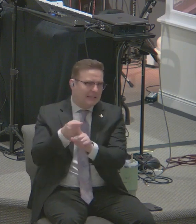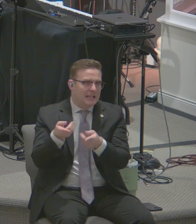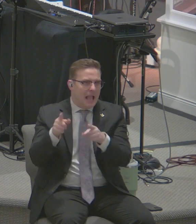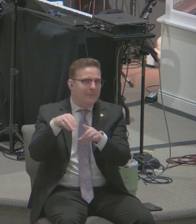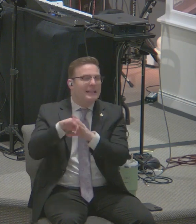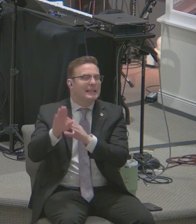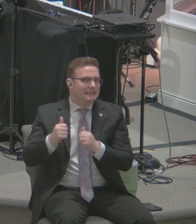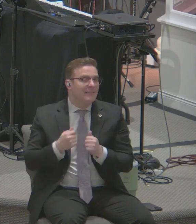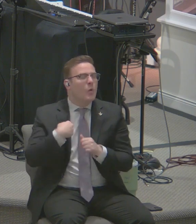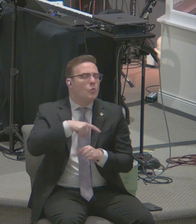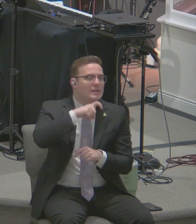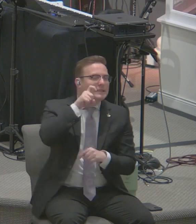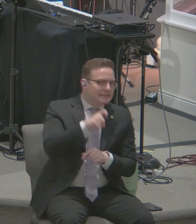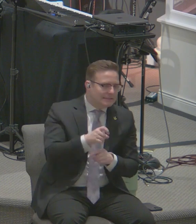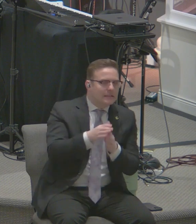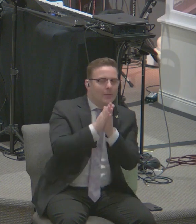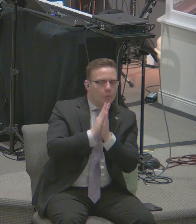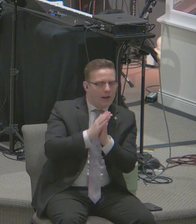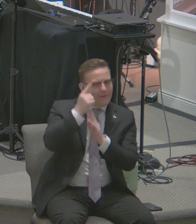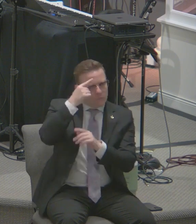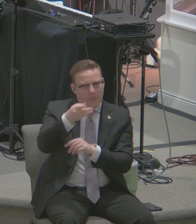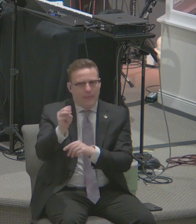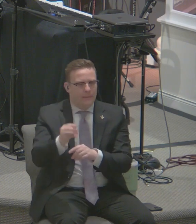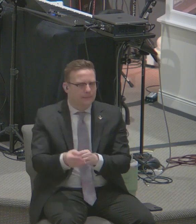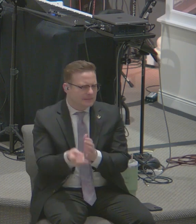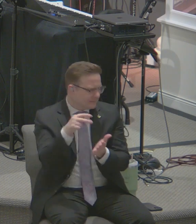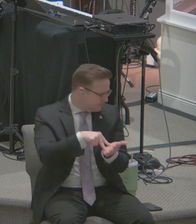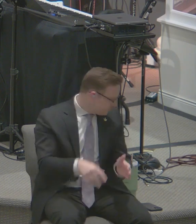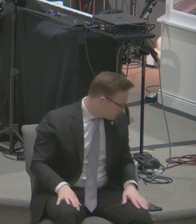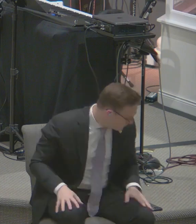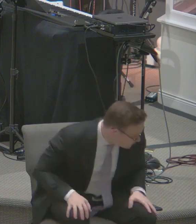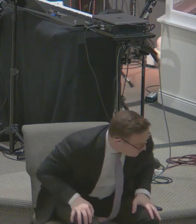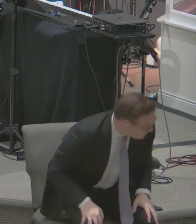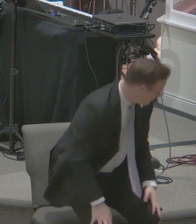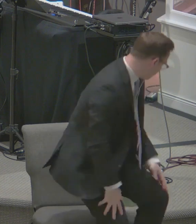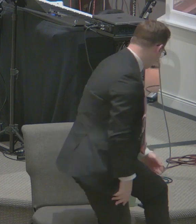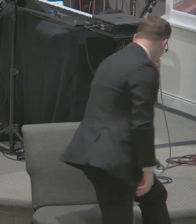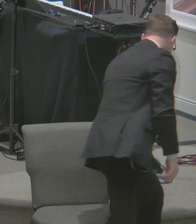We need to pray. Stand together with me.